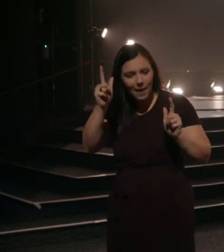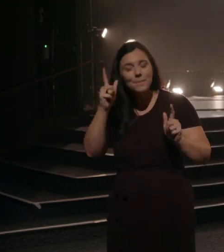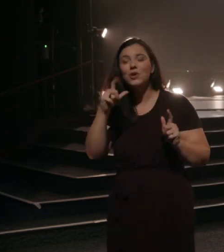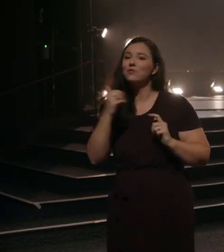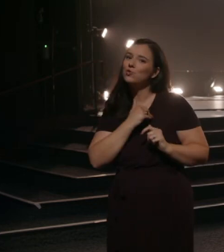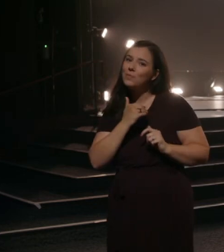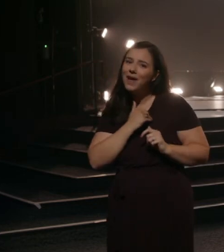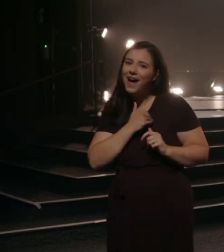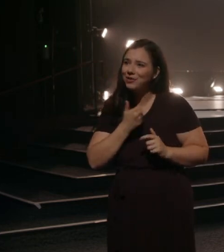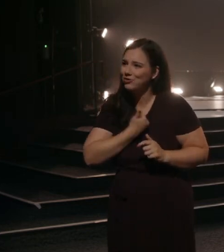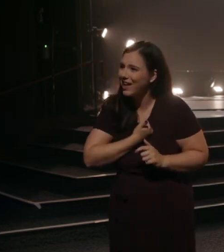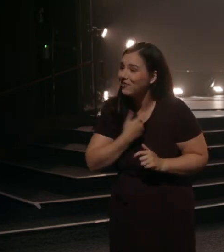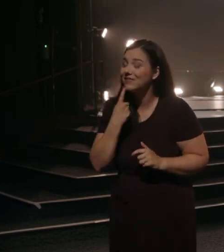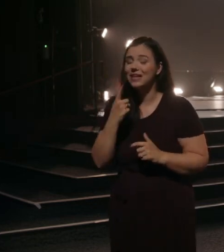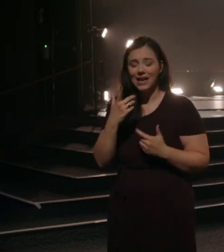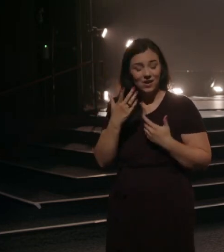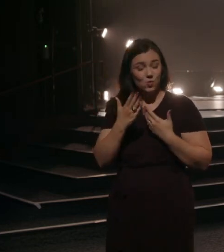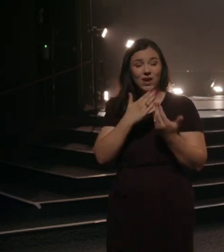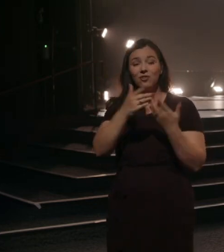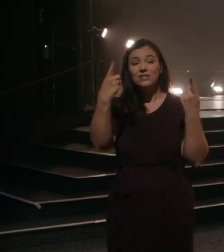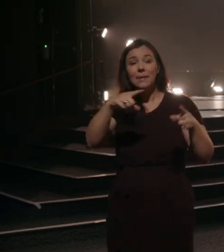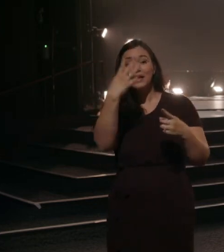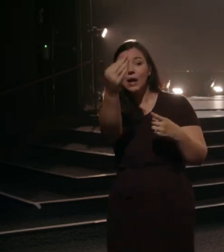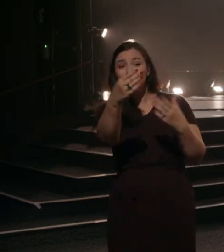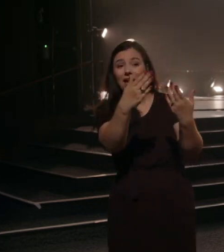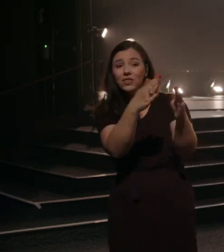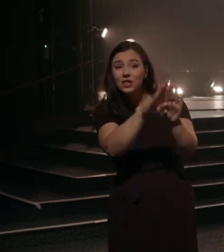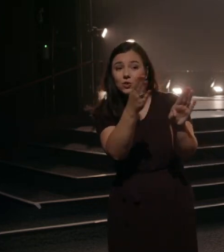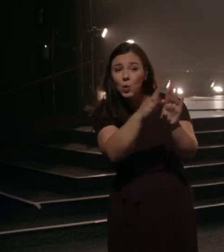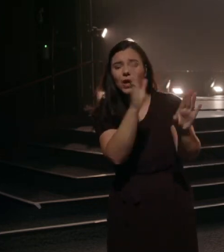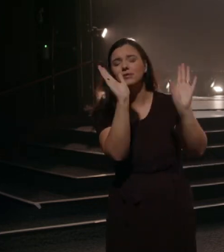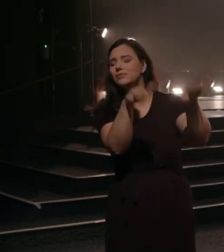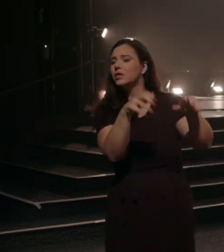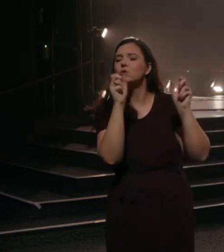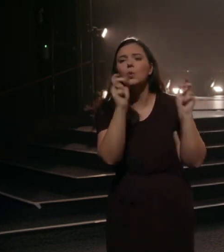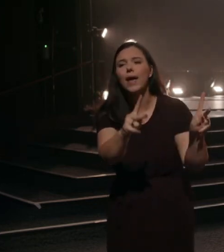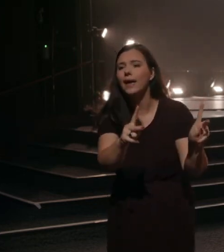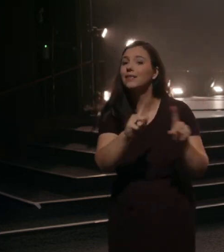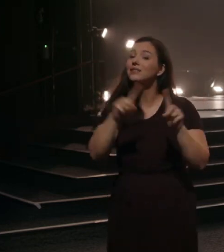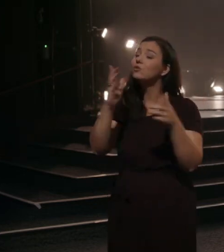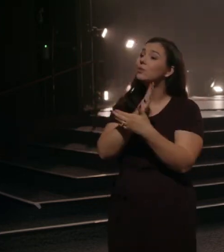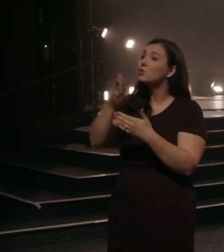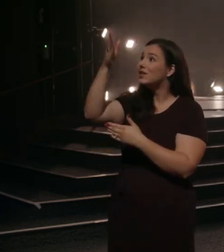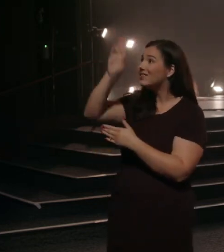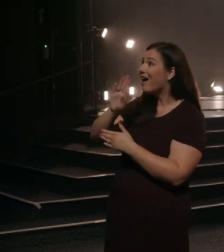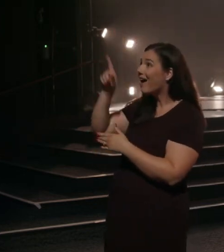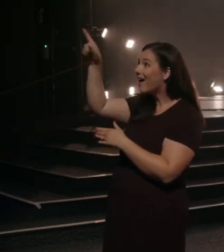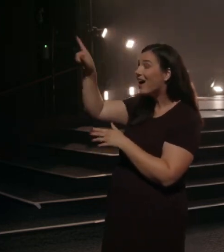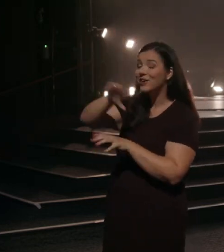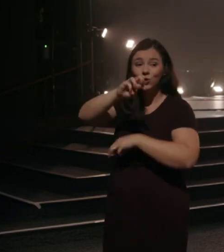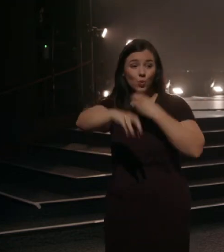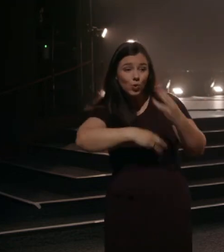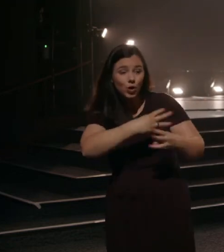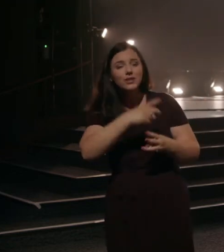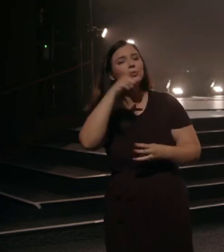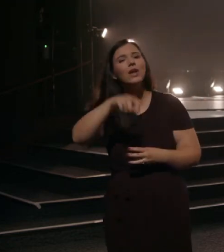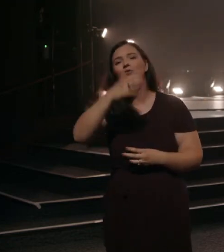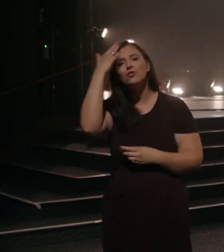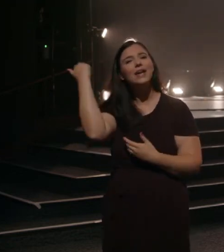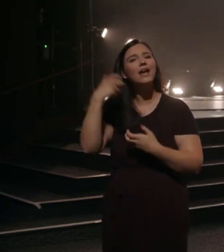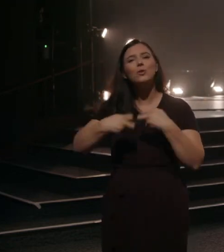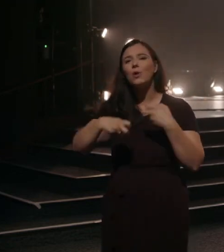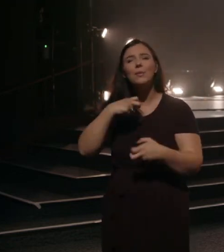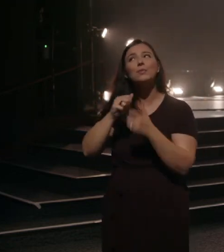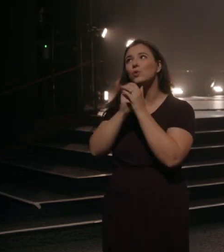and say, hey, whatever's going on outside these doors, it's okay. The difference between God and the world is that you don't have to forget your problems in